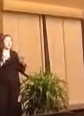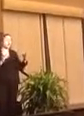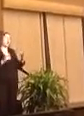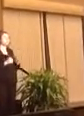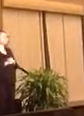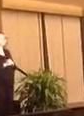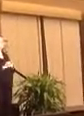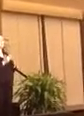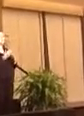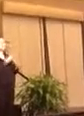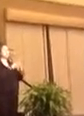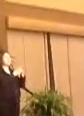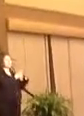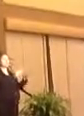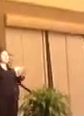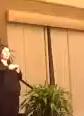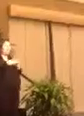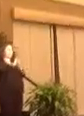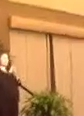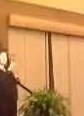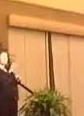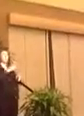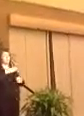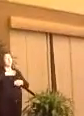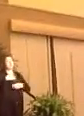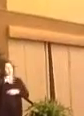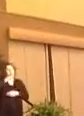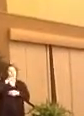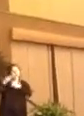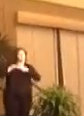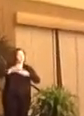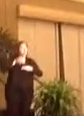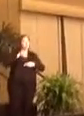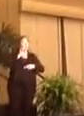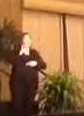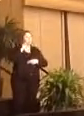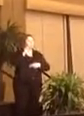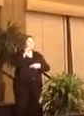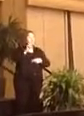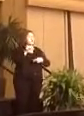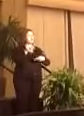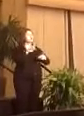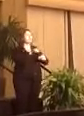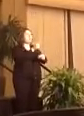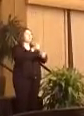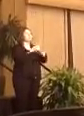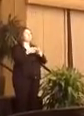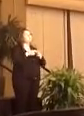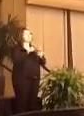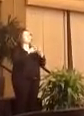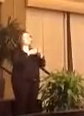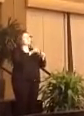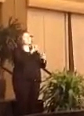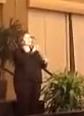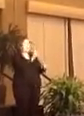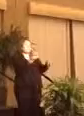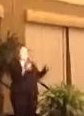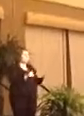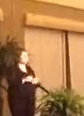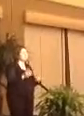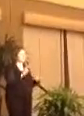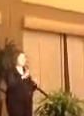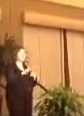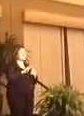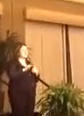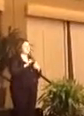Or? Some of my friends call me Davey. My mom calls me David, and my other friends call me Dave. Yeah. Yeah. Okay. So the second part is,